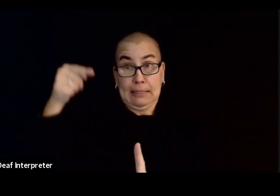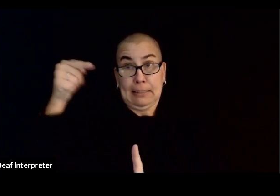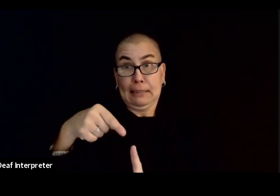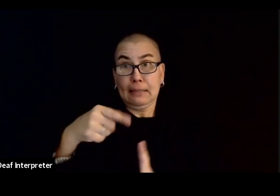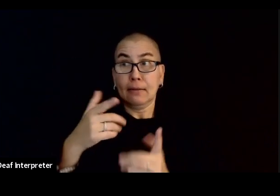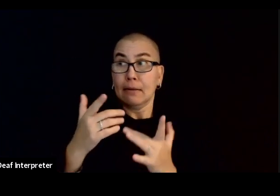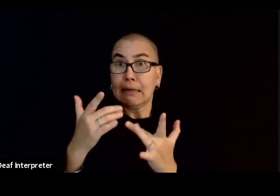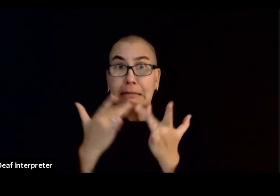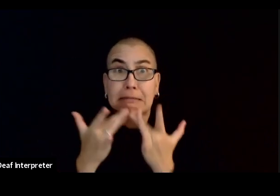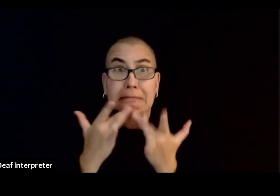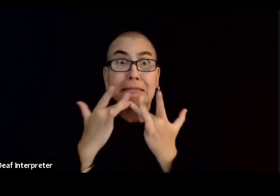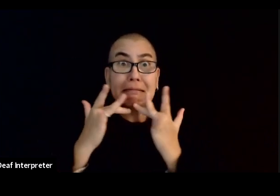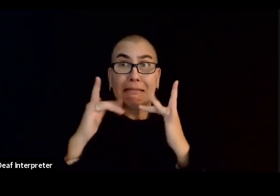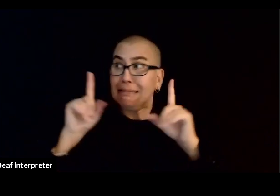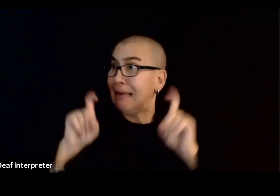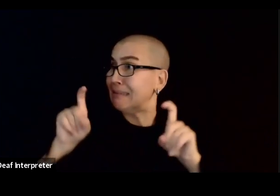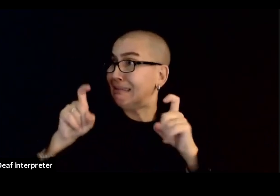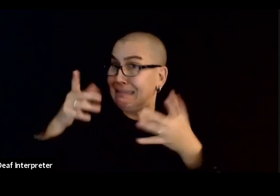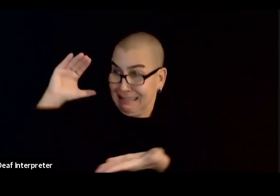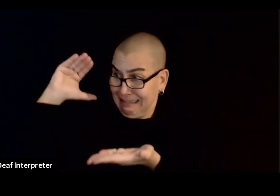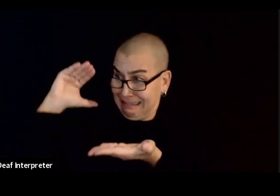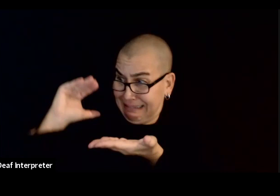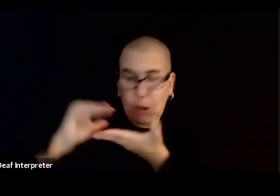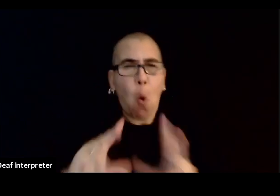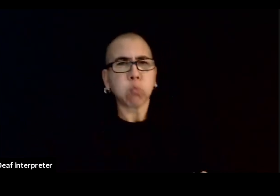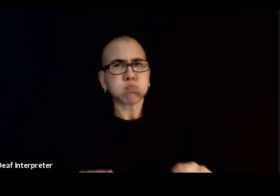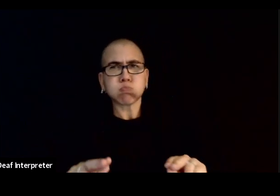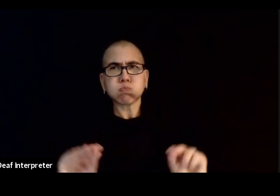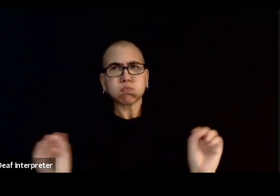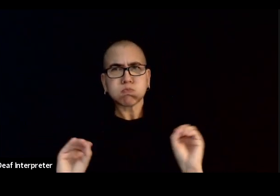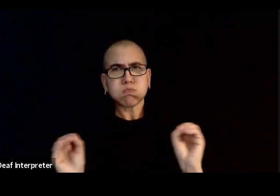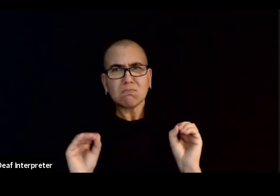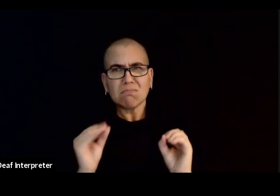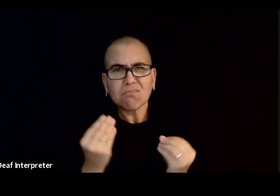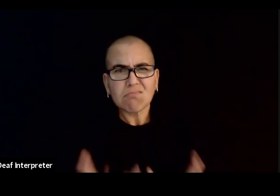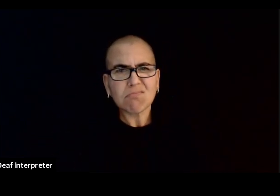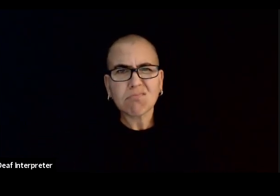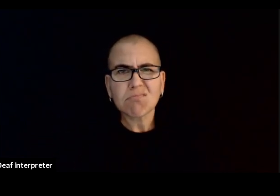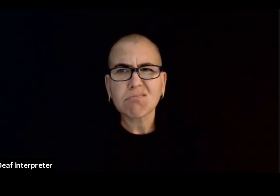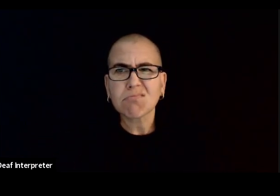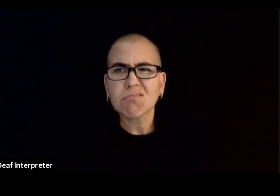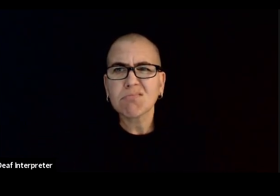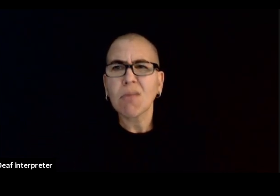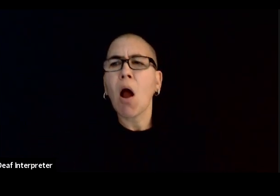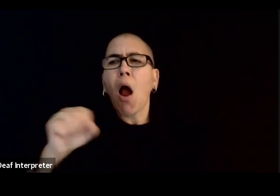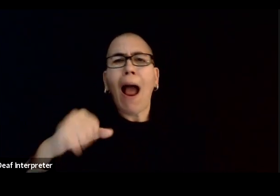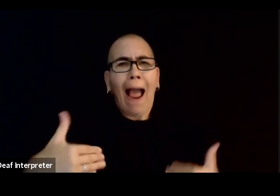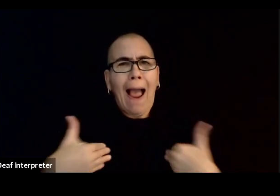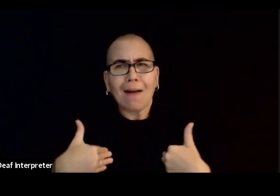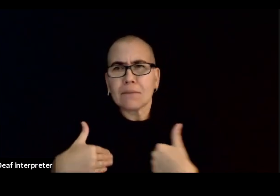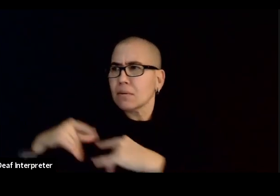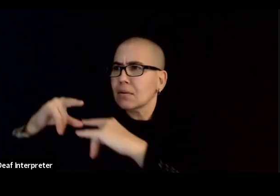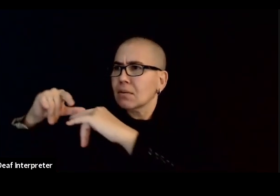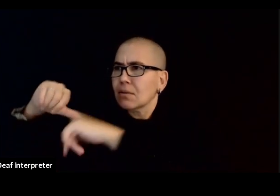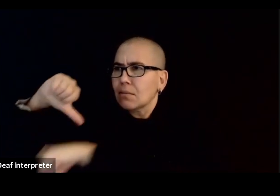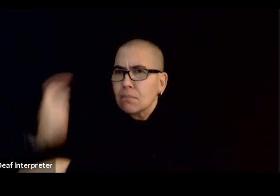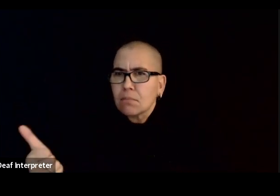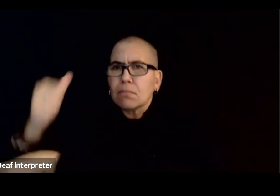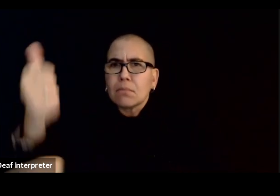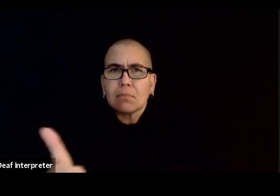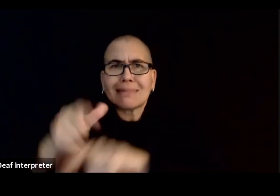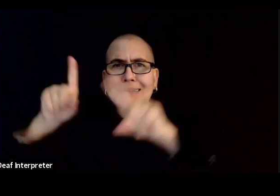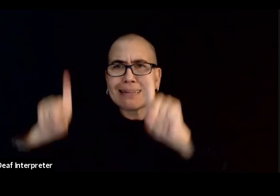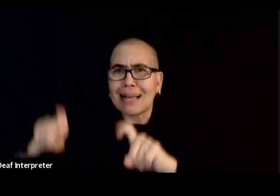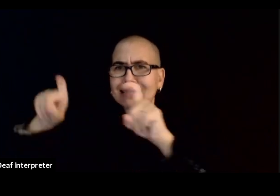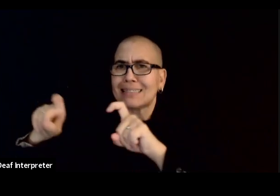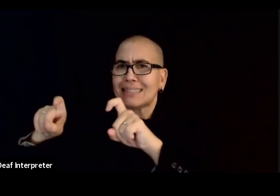been testing events that have been made available in some of the communities where we have seen cases associated with